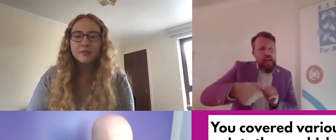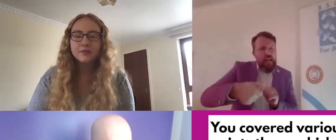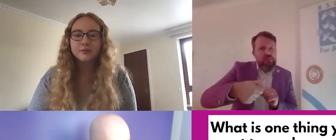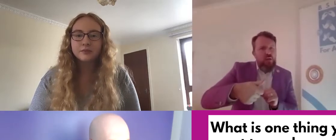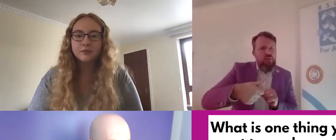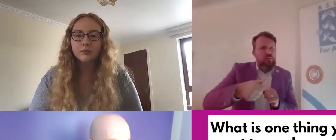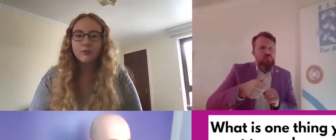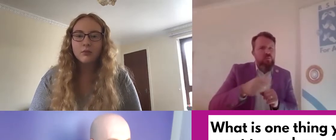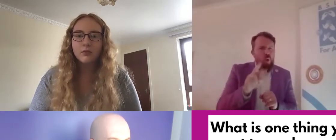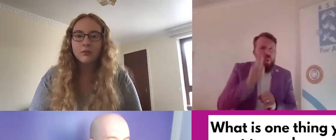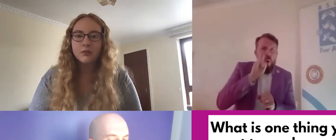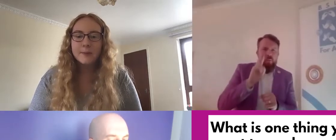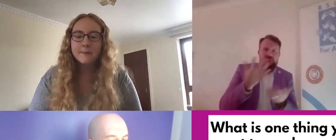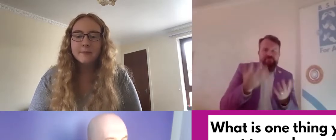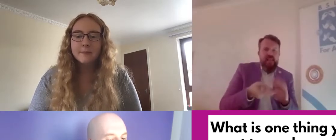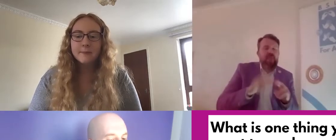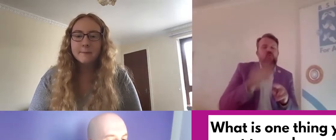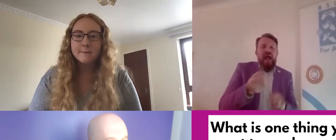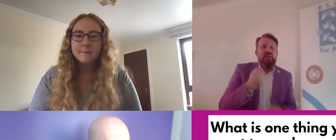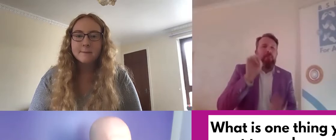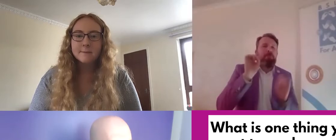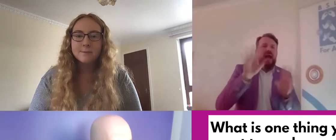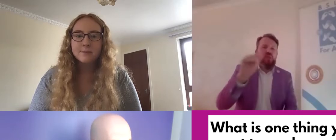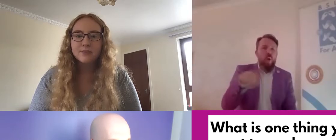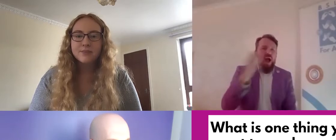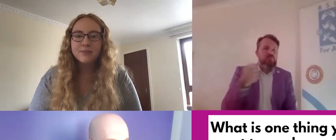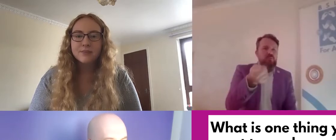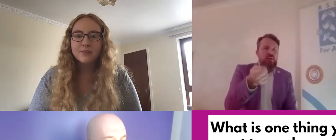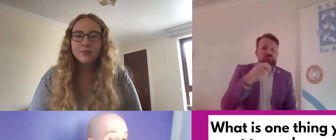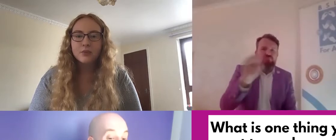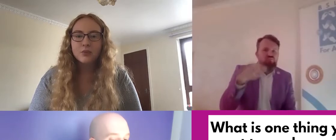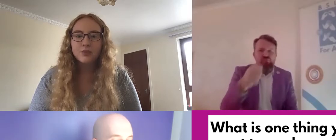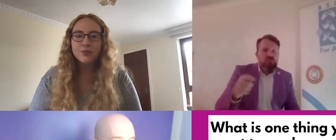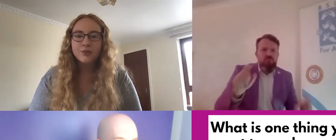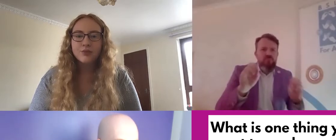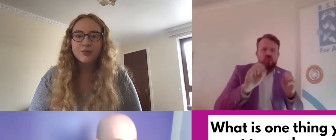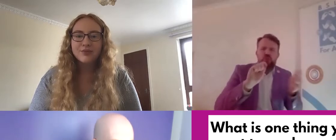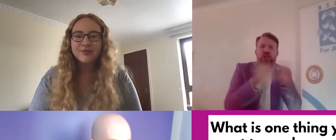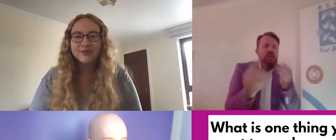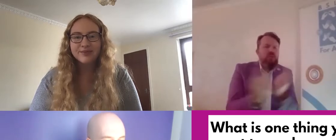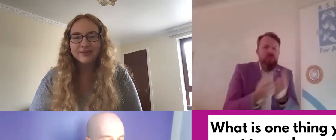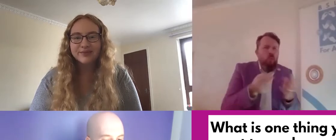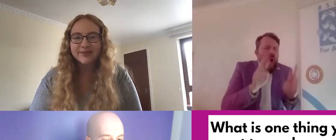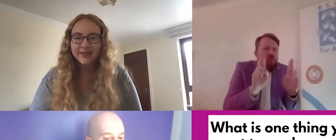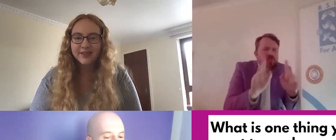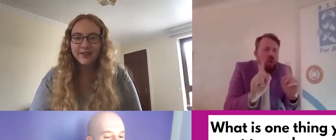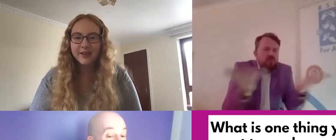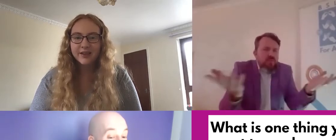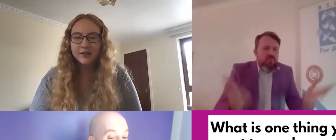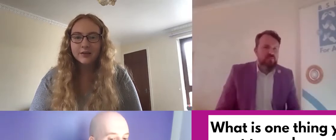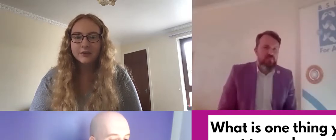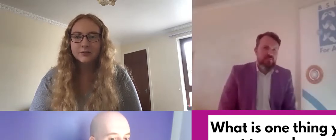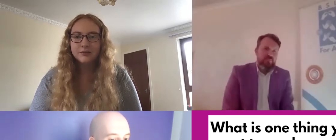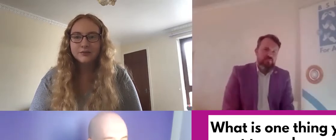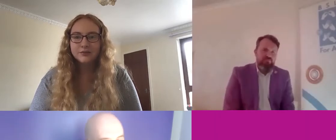forward. What's one thing you want to see happening next? If you had a magic wand, let's say, what could you